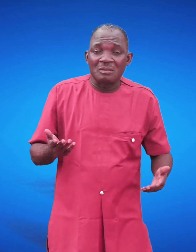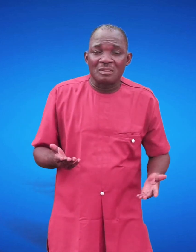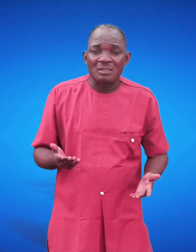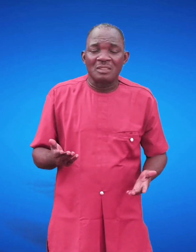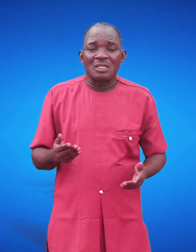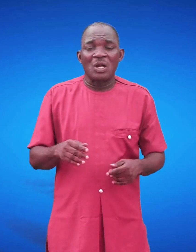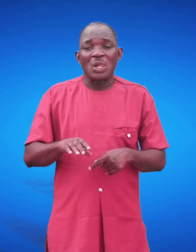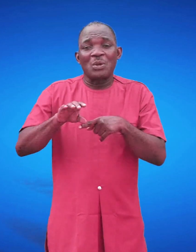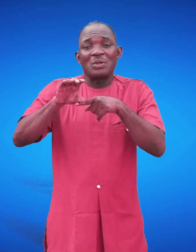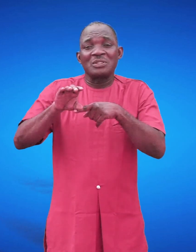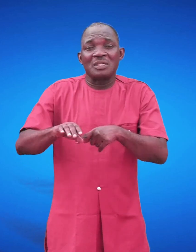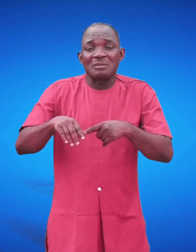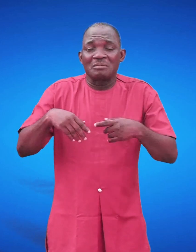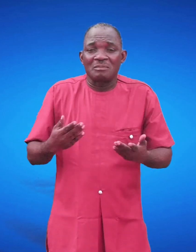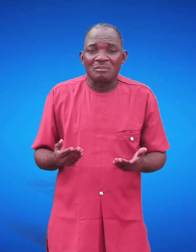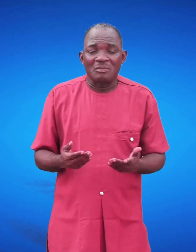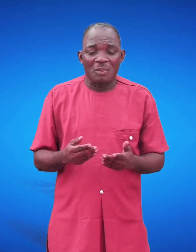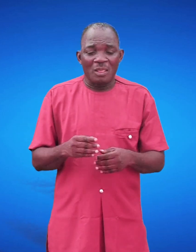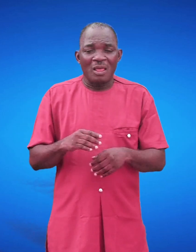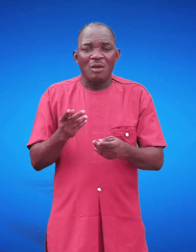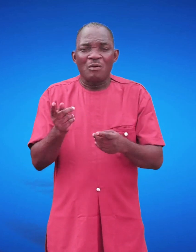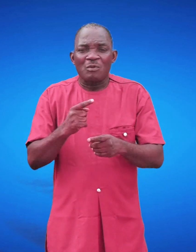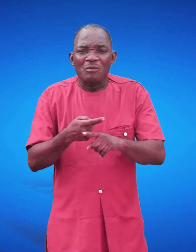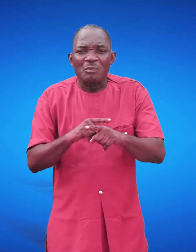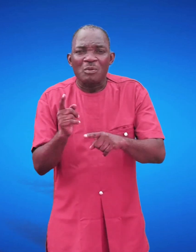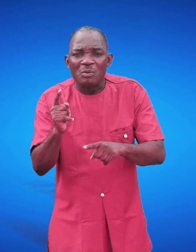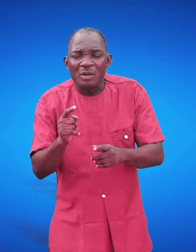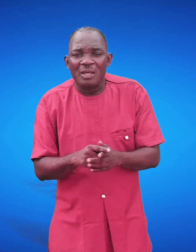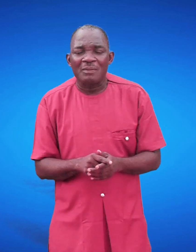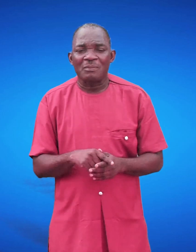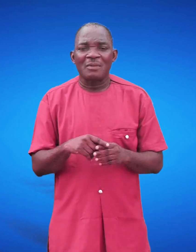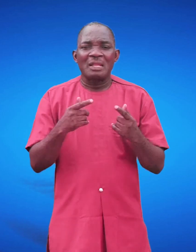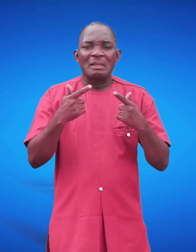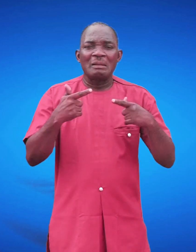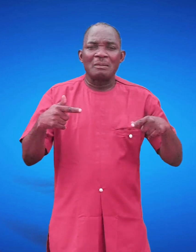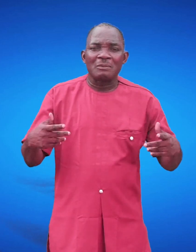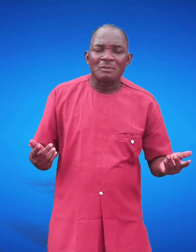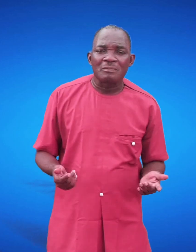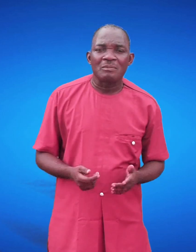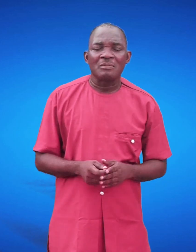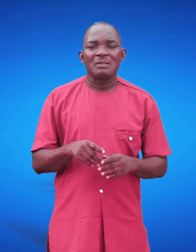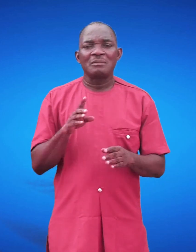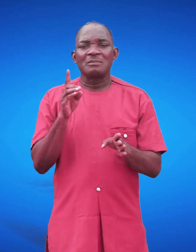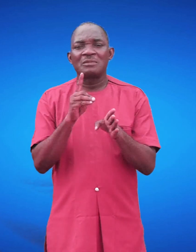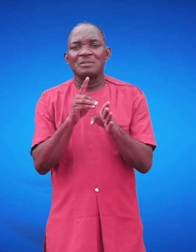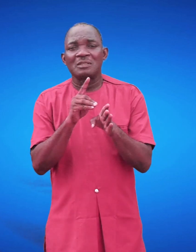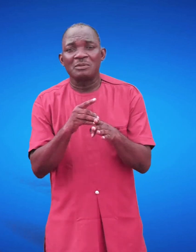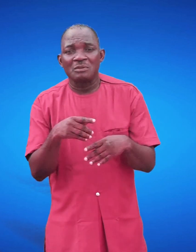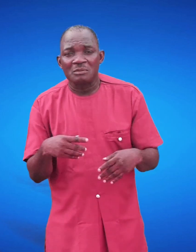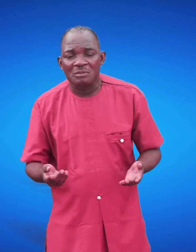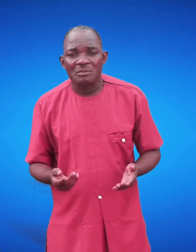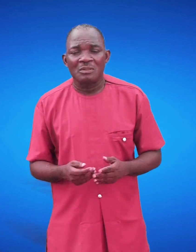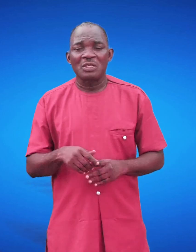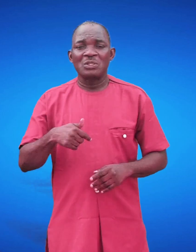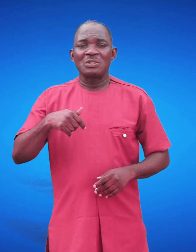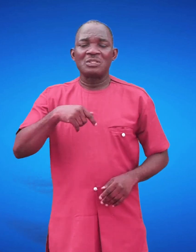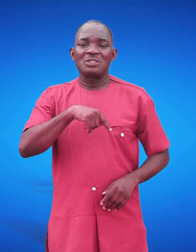culture, ethnicity, language, disability, gender,